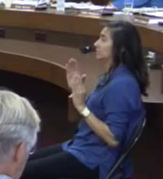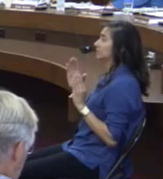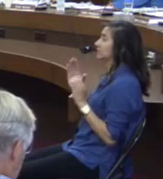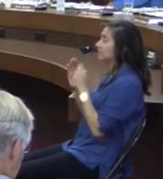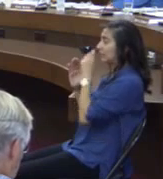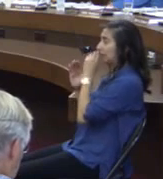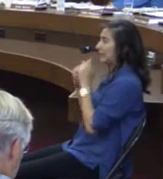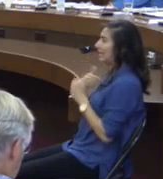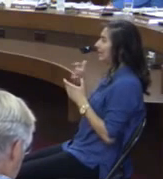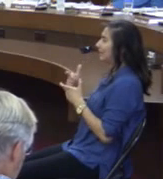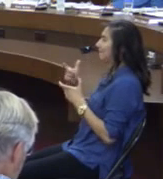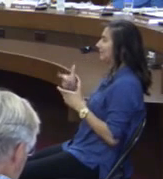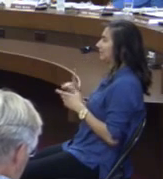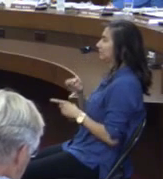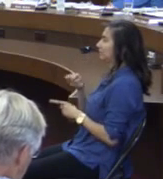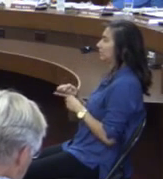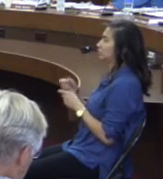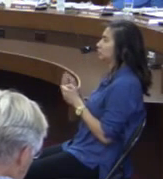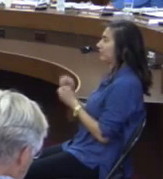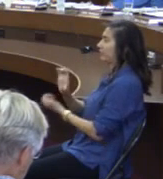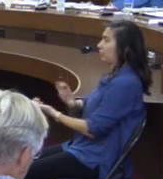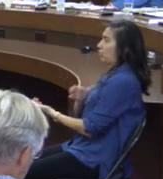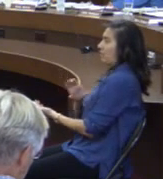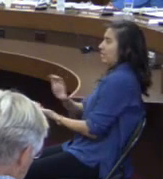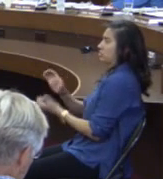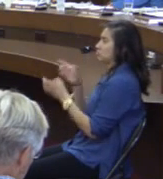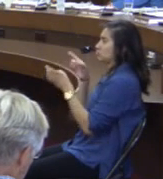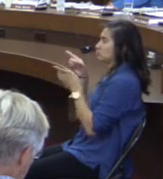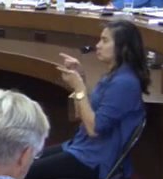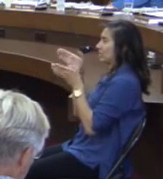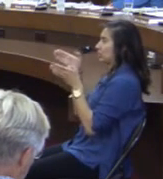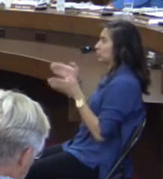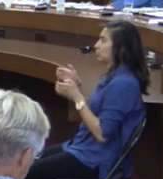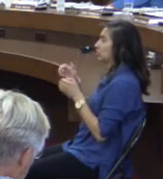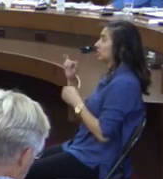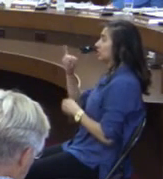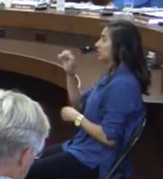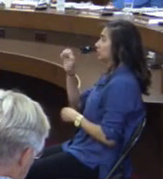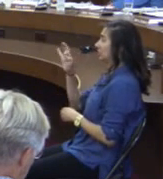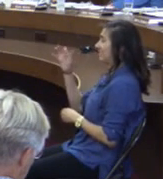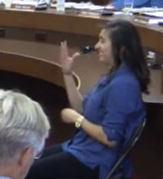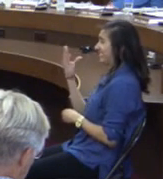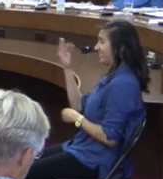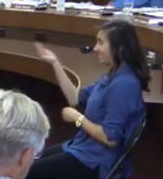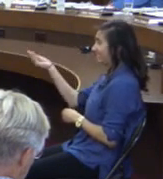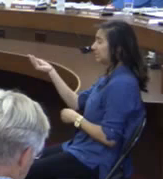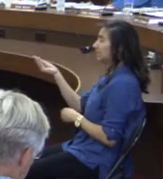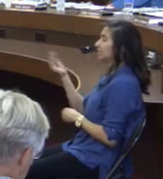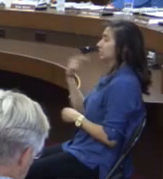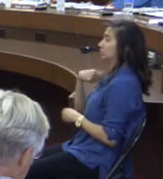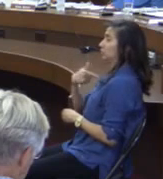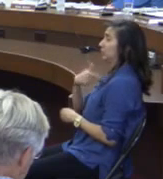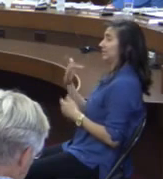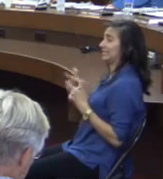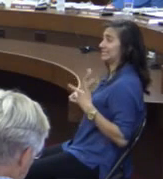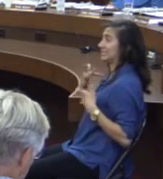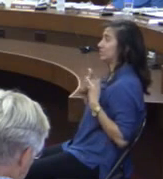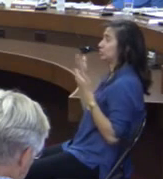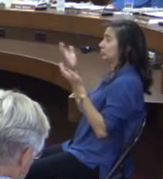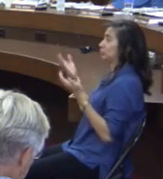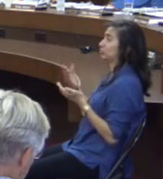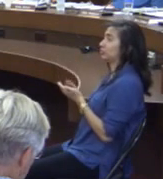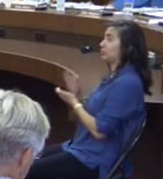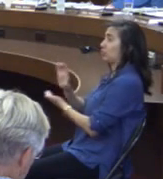had a big loss this year with our choir director, Jeff Seward, leaving, and so we're excited to be introducing a